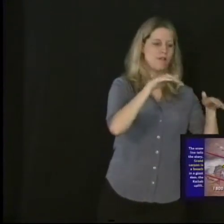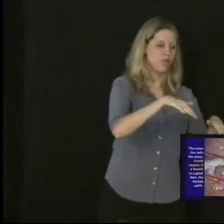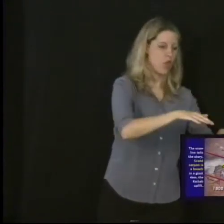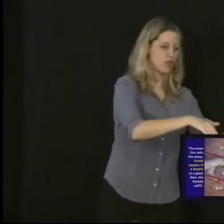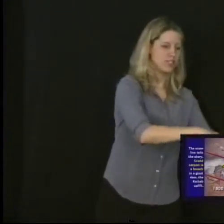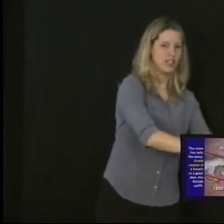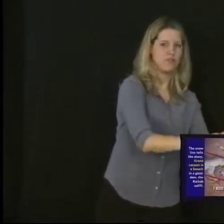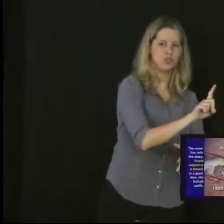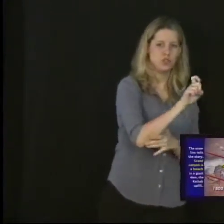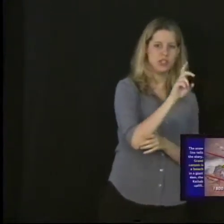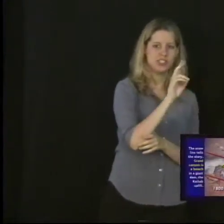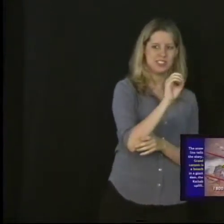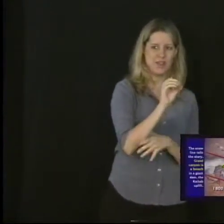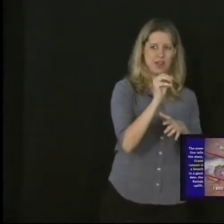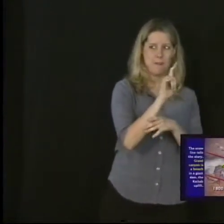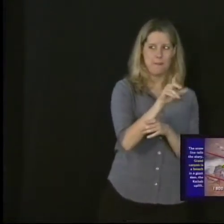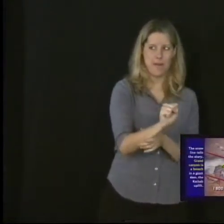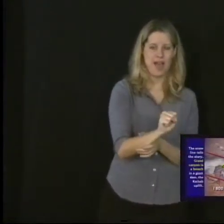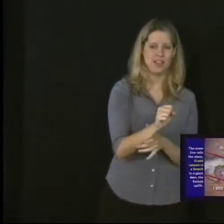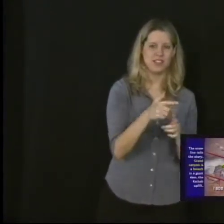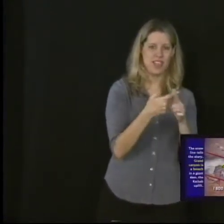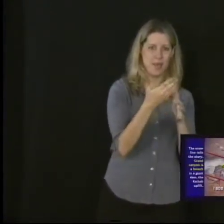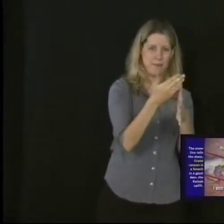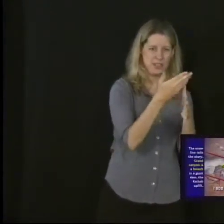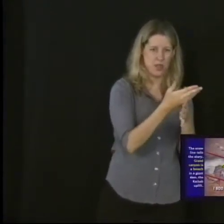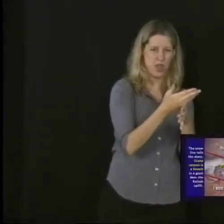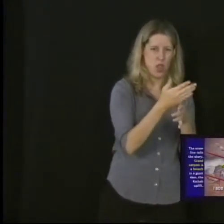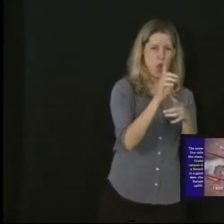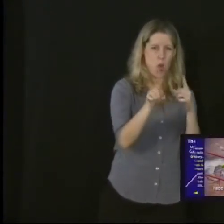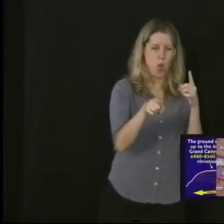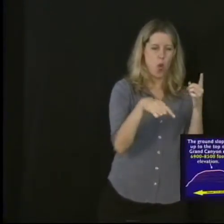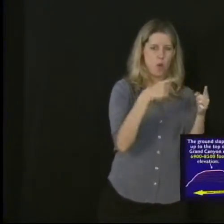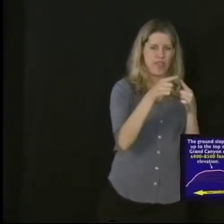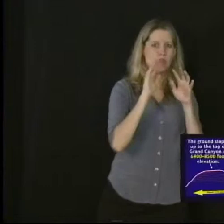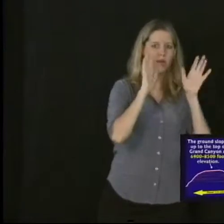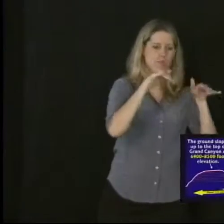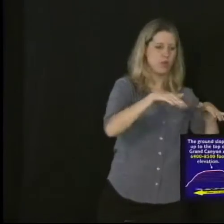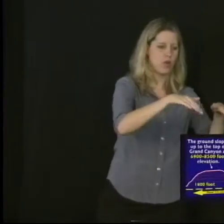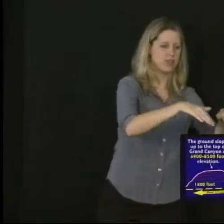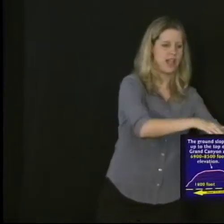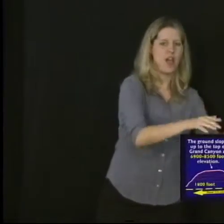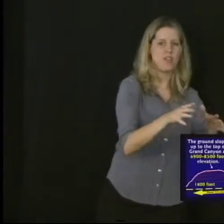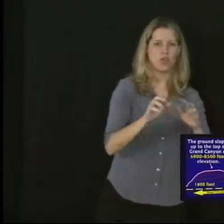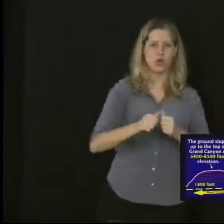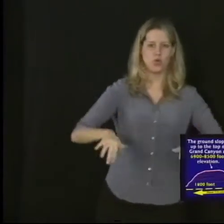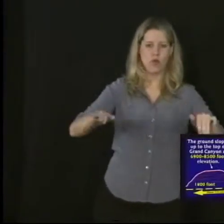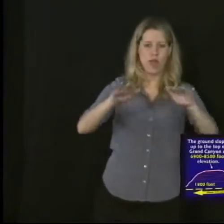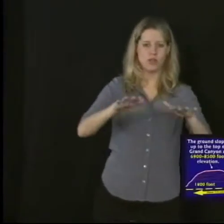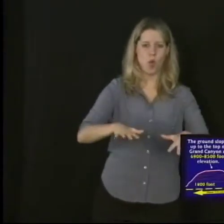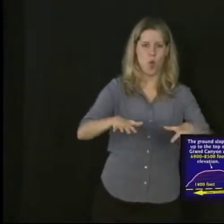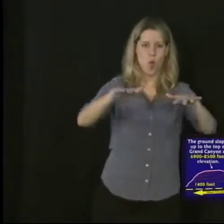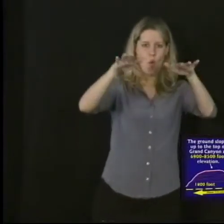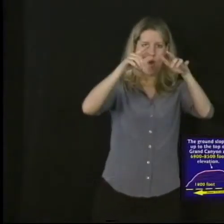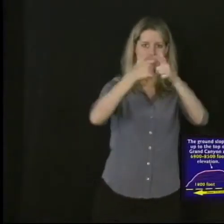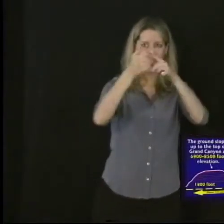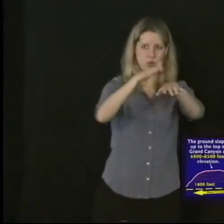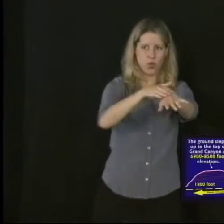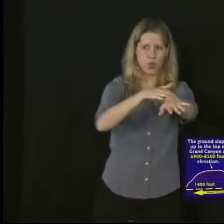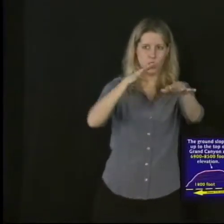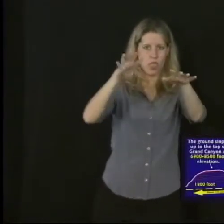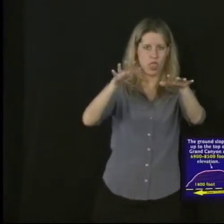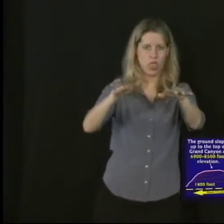comes out the other side. And in between, while the river's flowing down, the ground is rising up and then slowly coming back down. It is so wide,